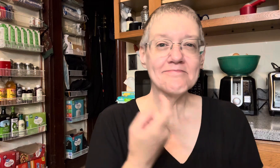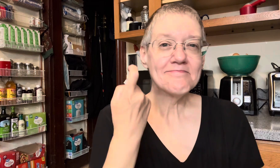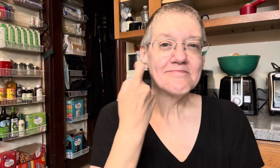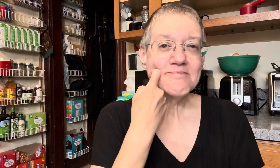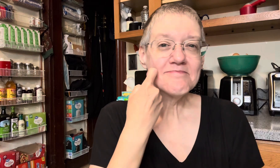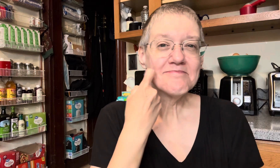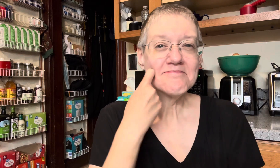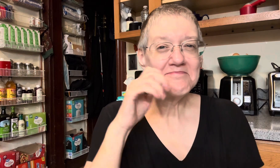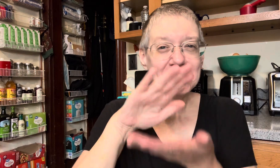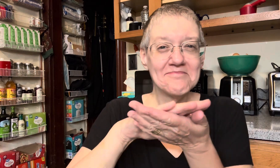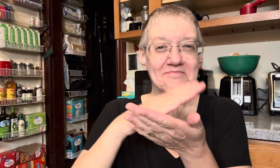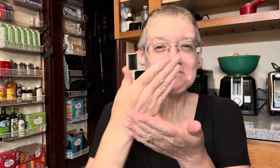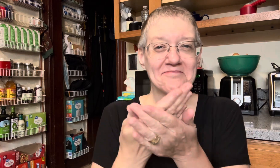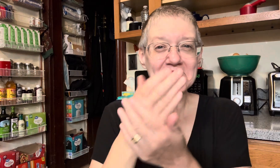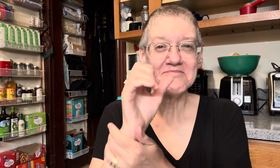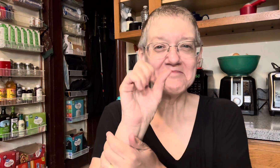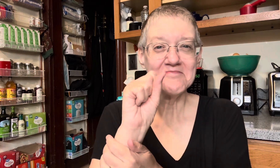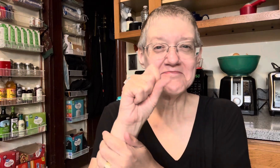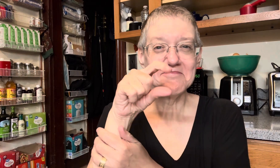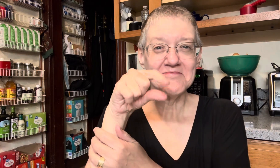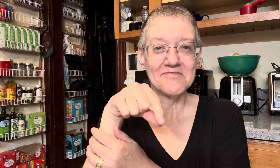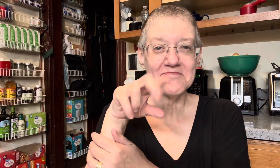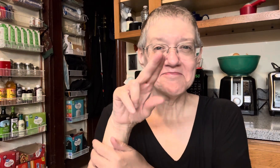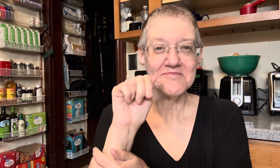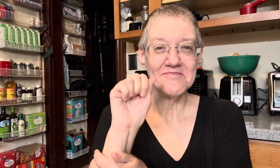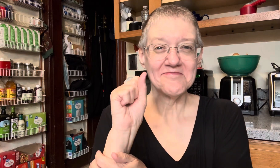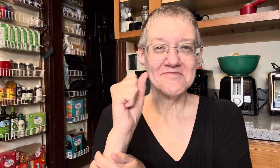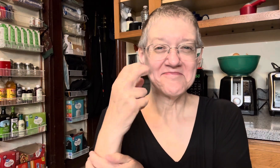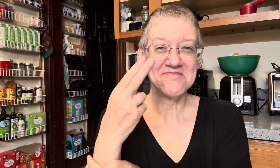Of course, we're going to use our recently roasted squash.